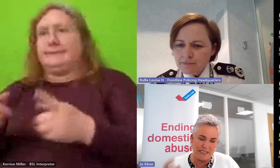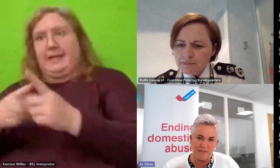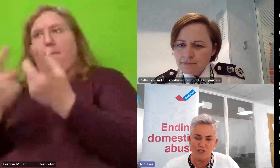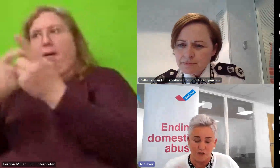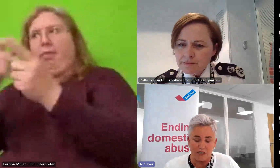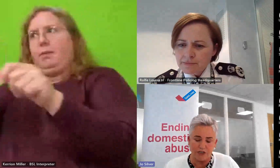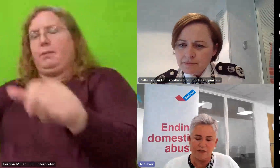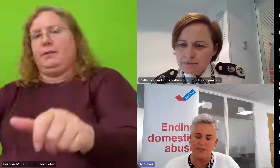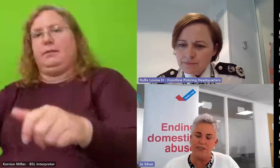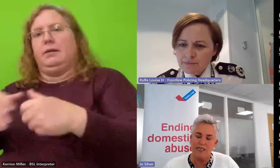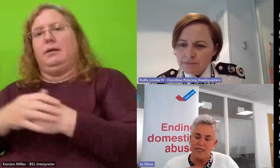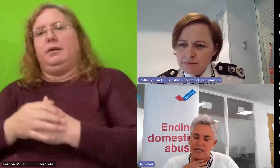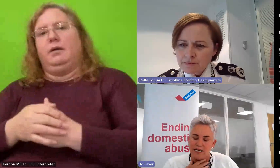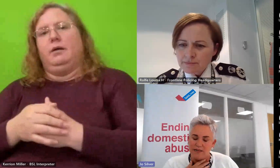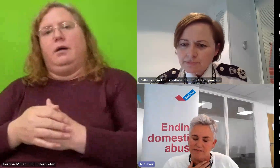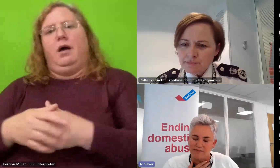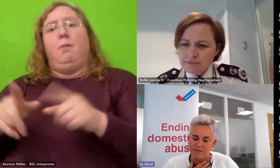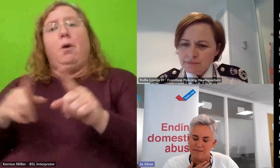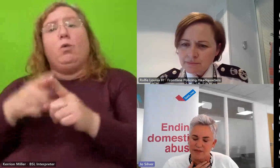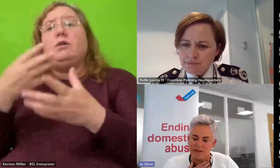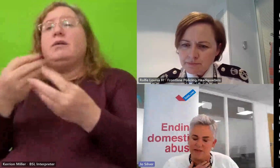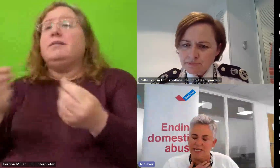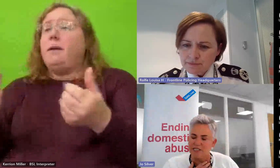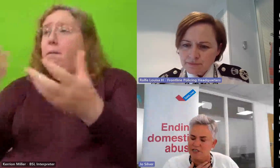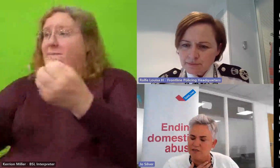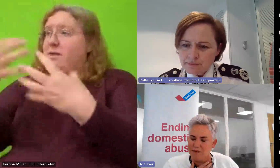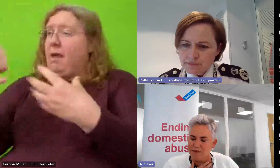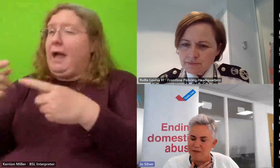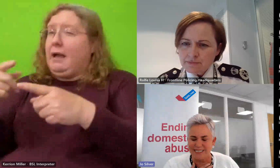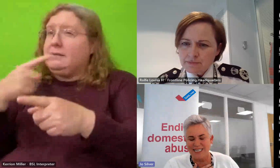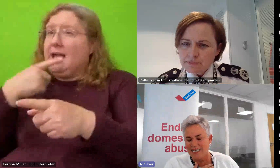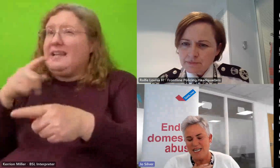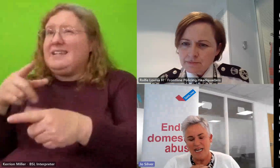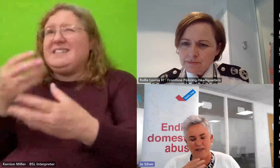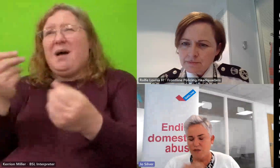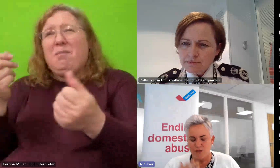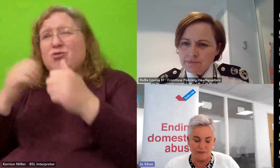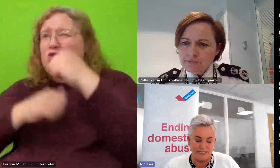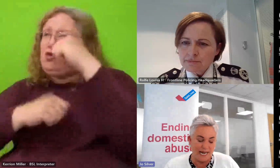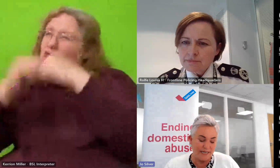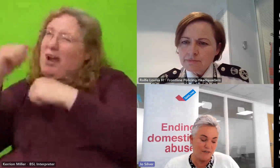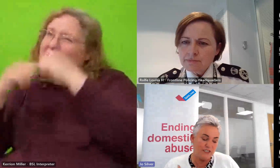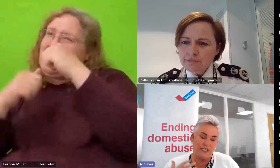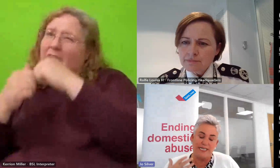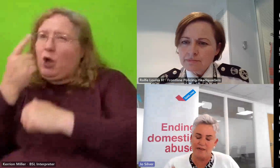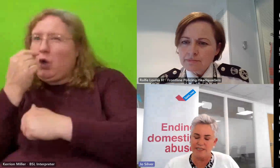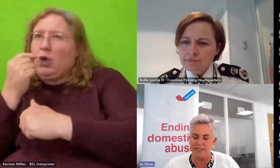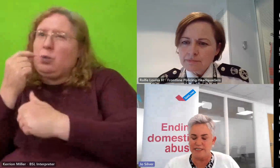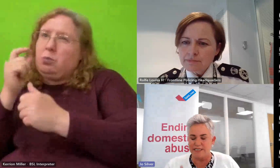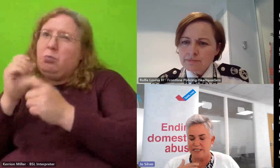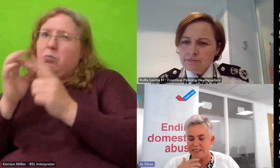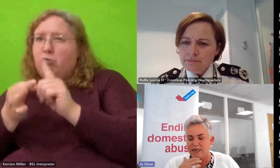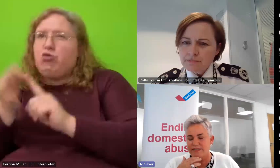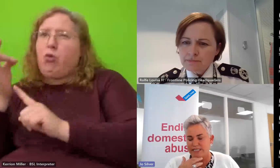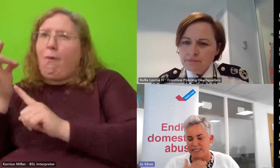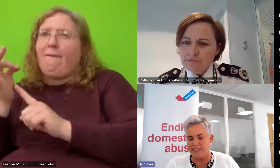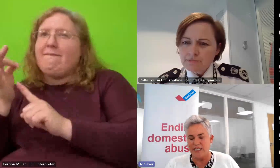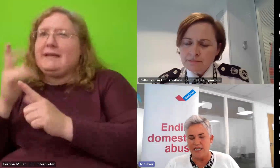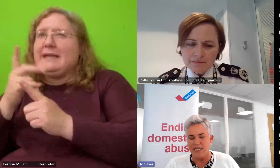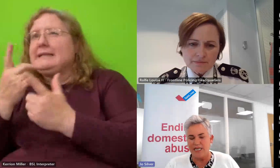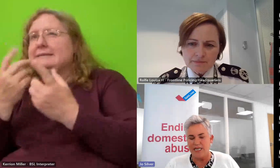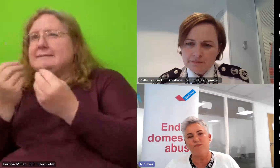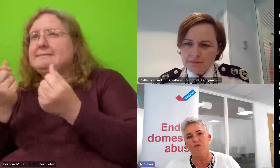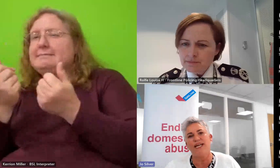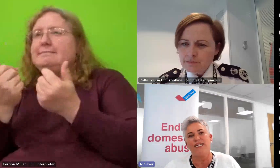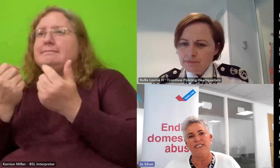that there's some structural things that could be better. And of course, with technology now, and as the Dara